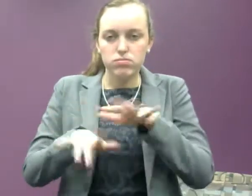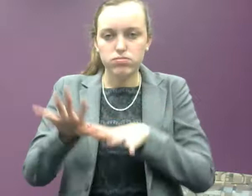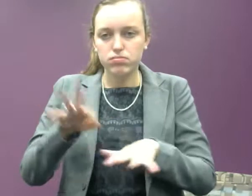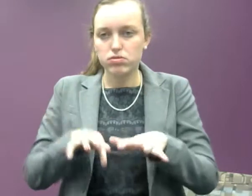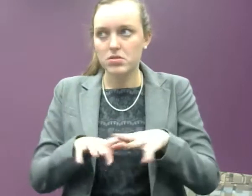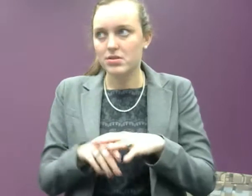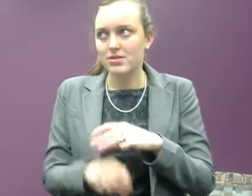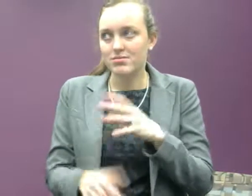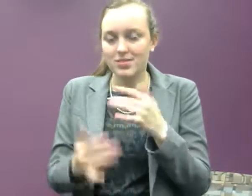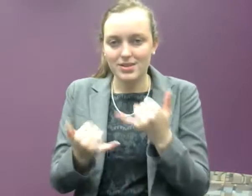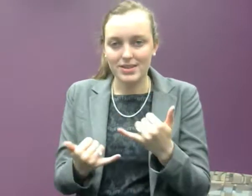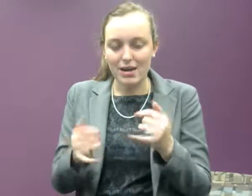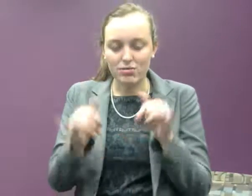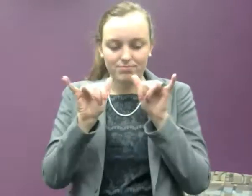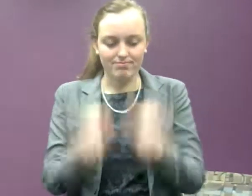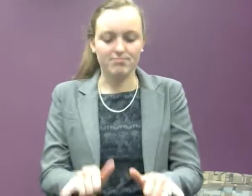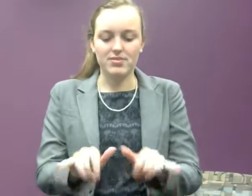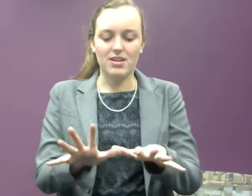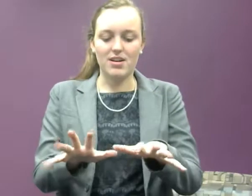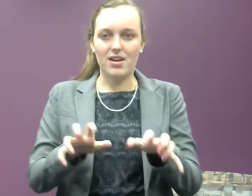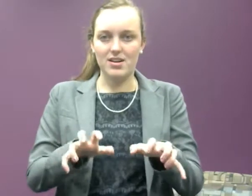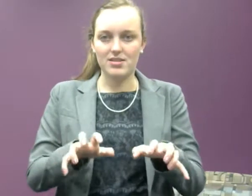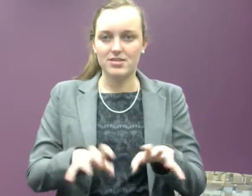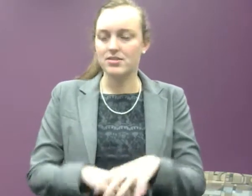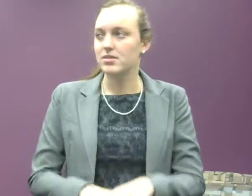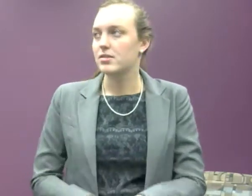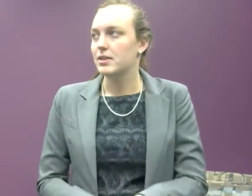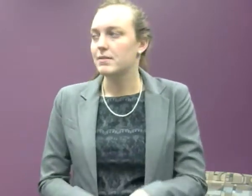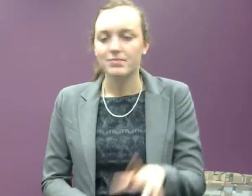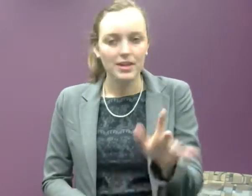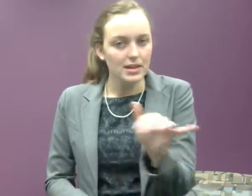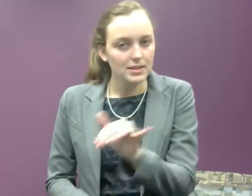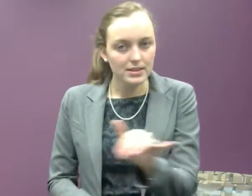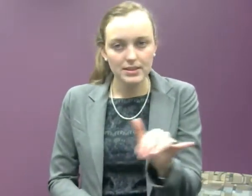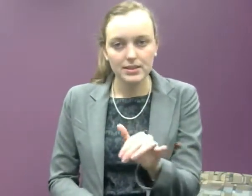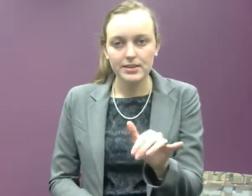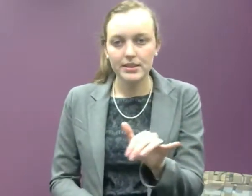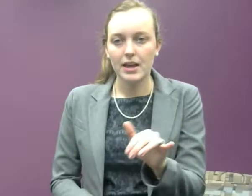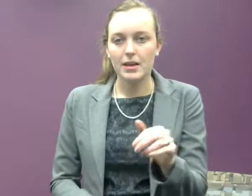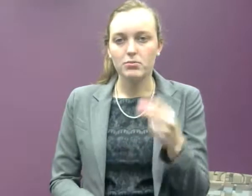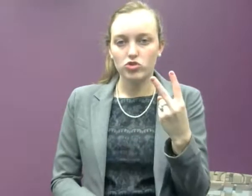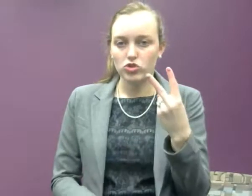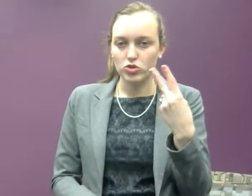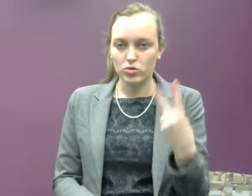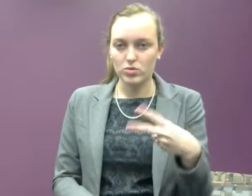in position as ice. So it's the same H2Os. Why does it float?